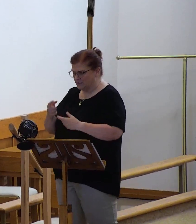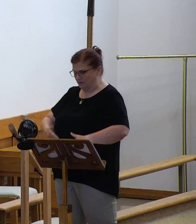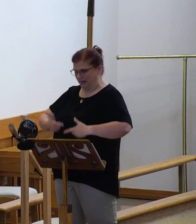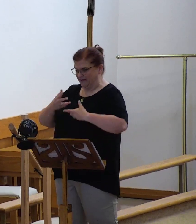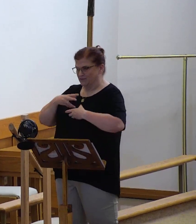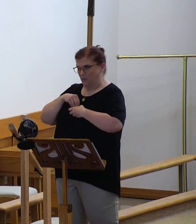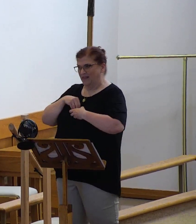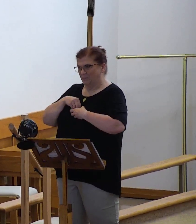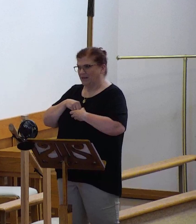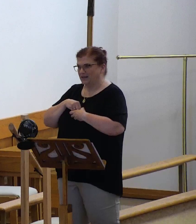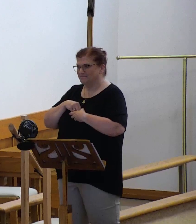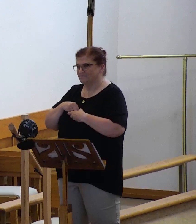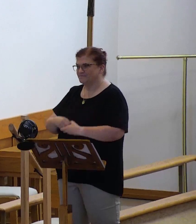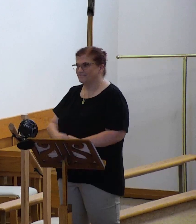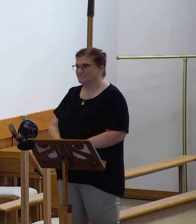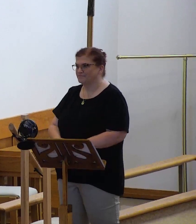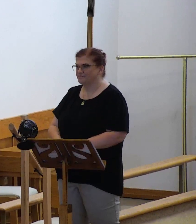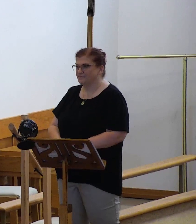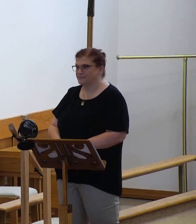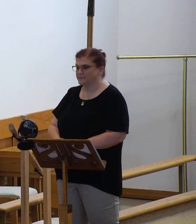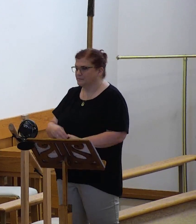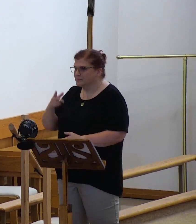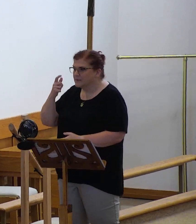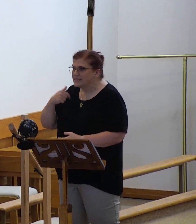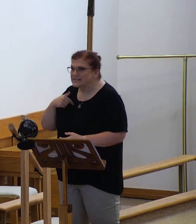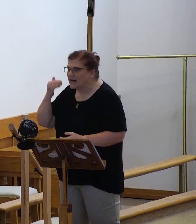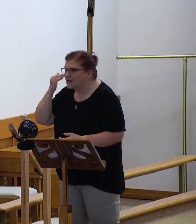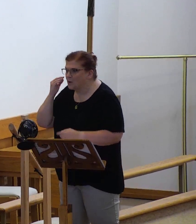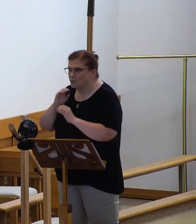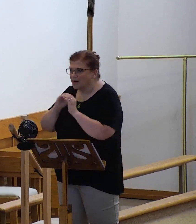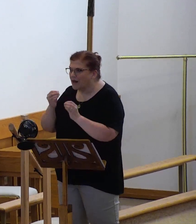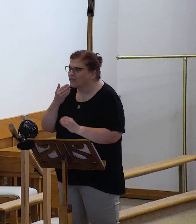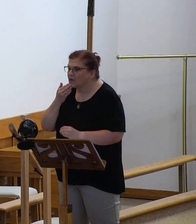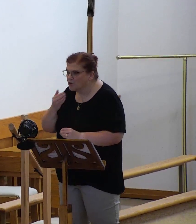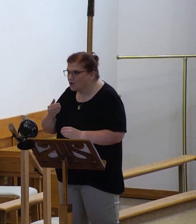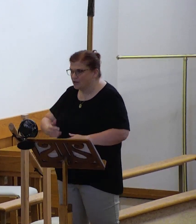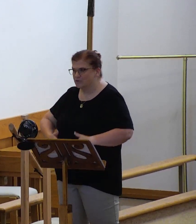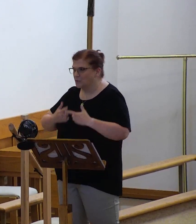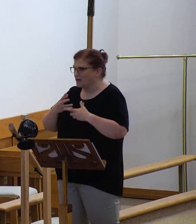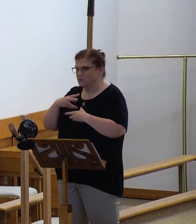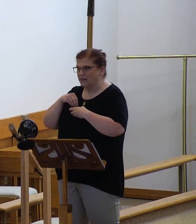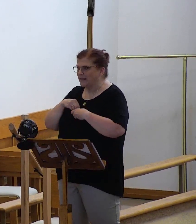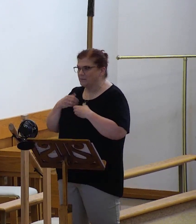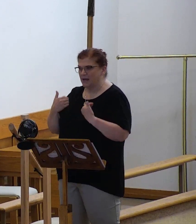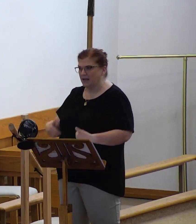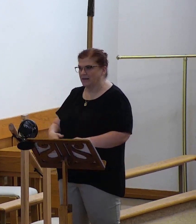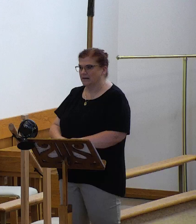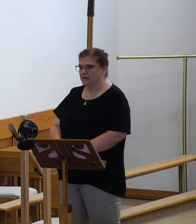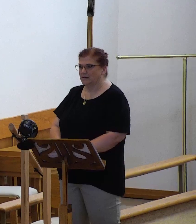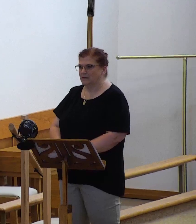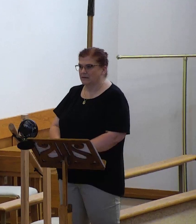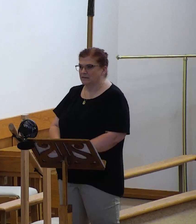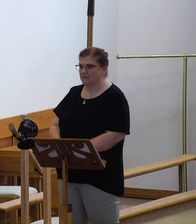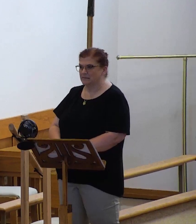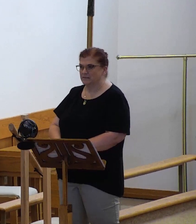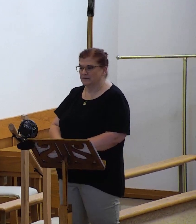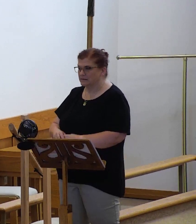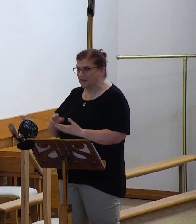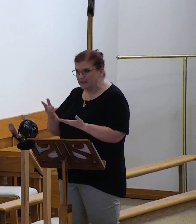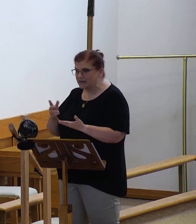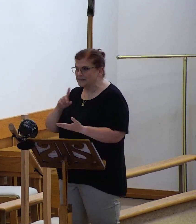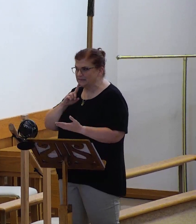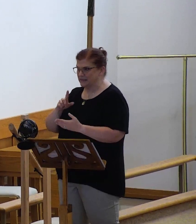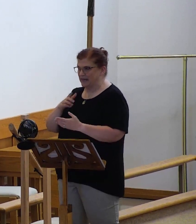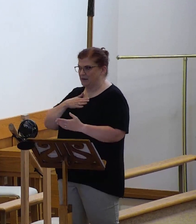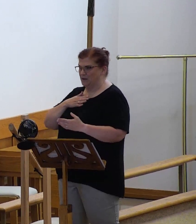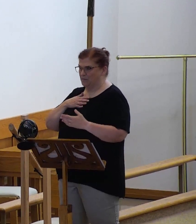within me. For I know that nothing good dwells within me, that is, in my